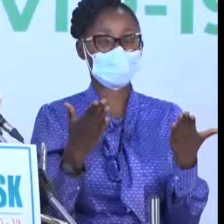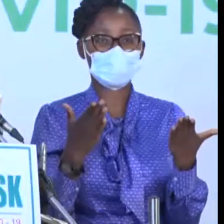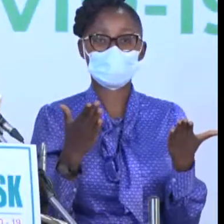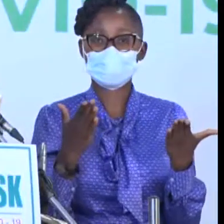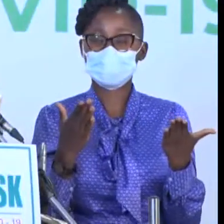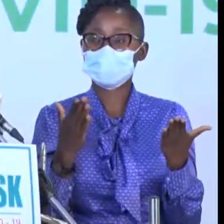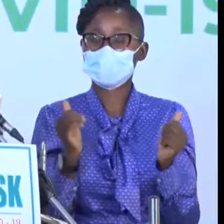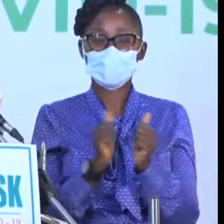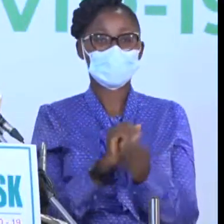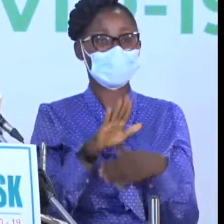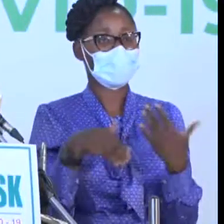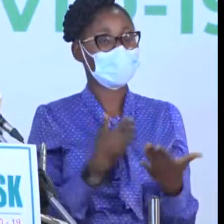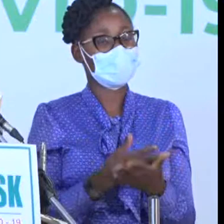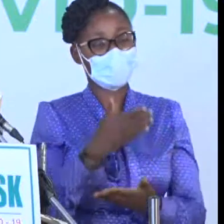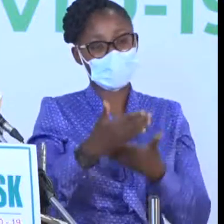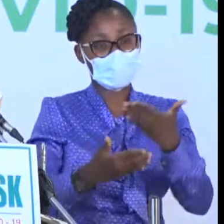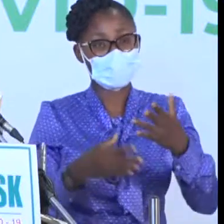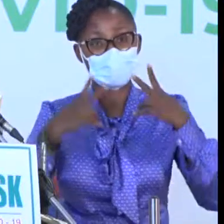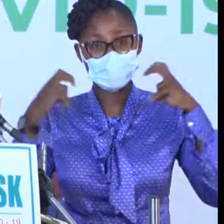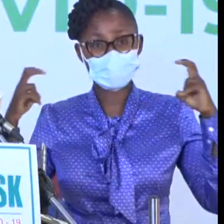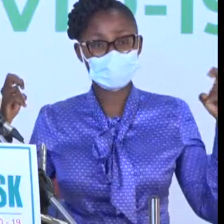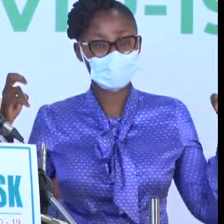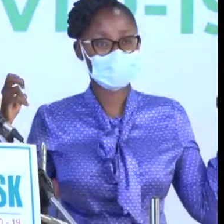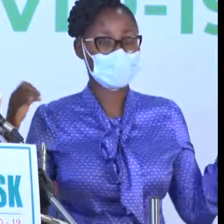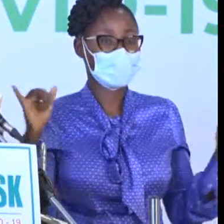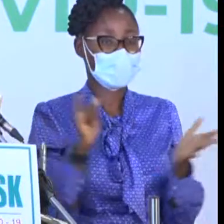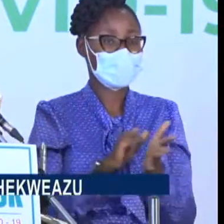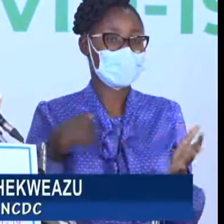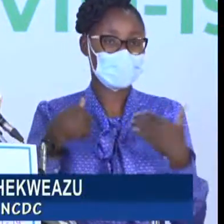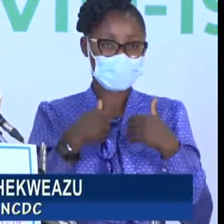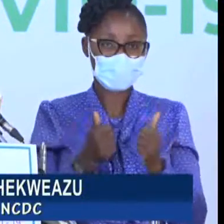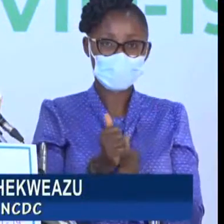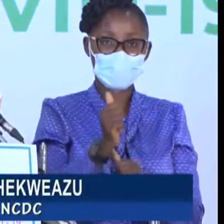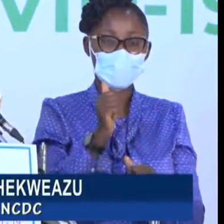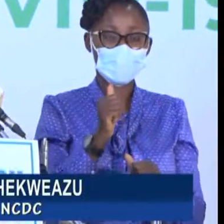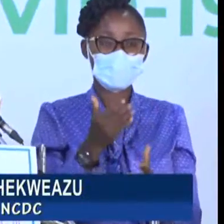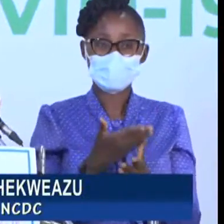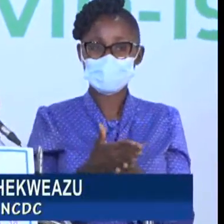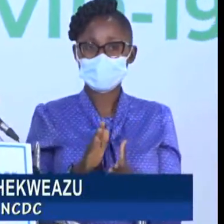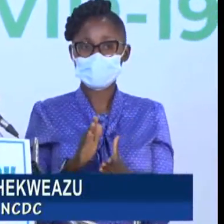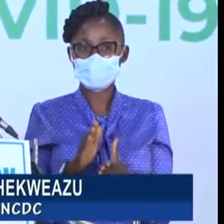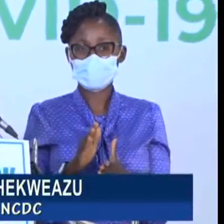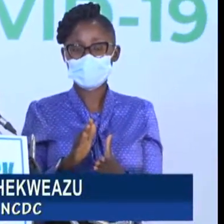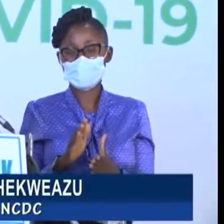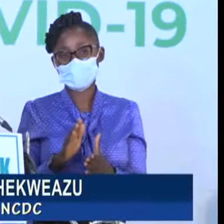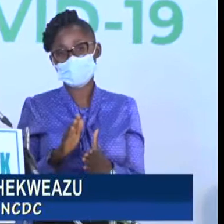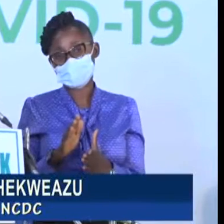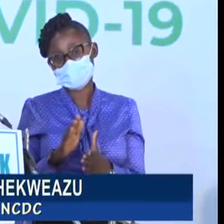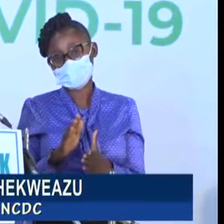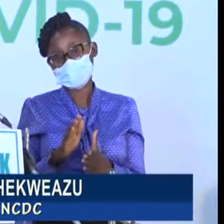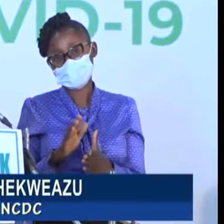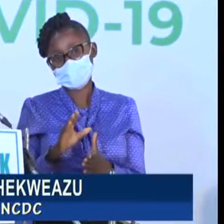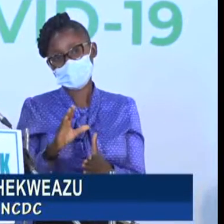been ongoing investigations that we've all been following on a link between, or suspected link between